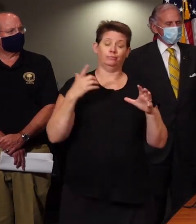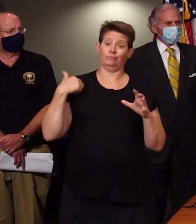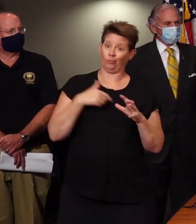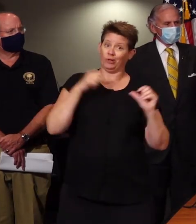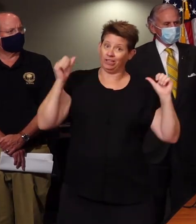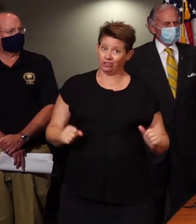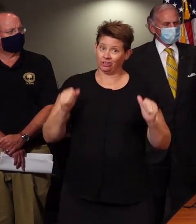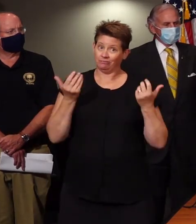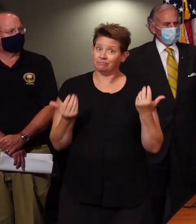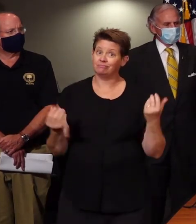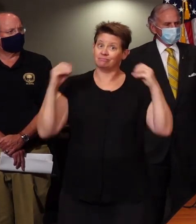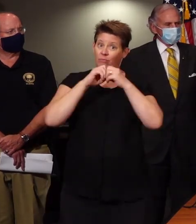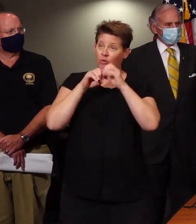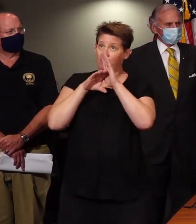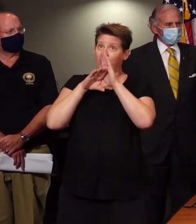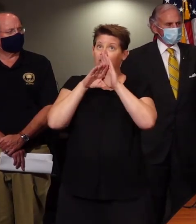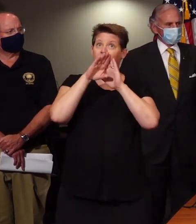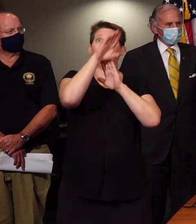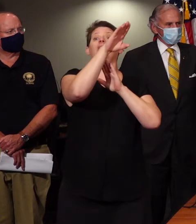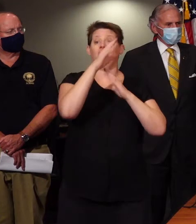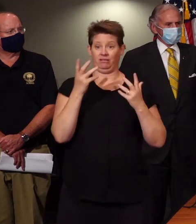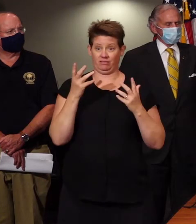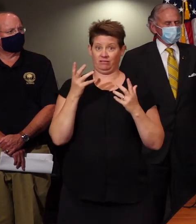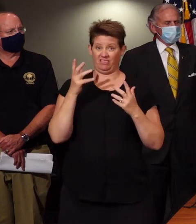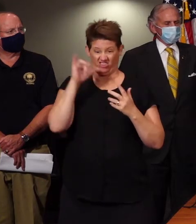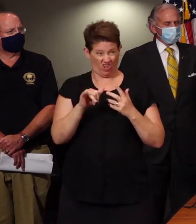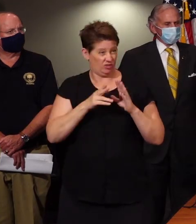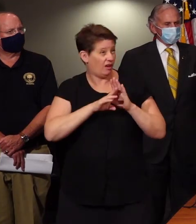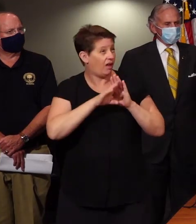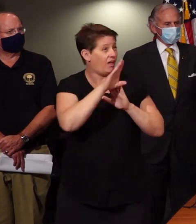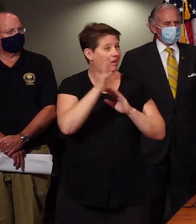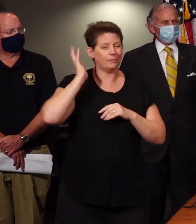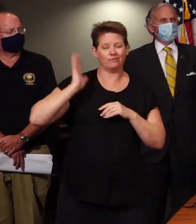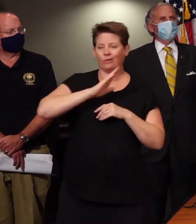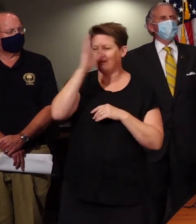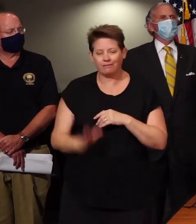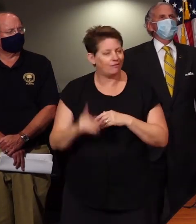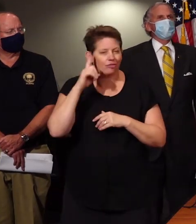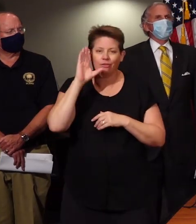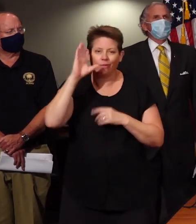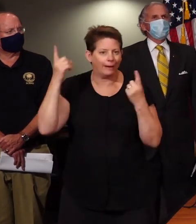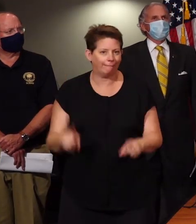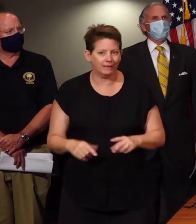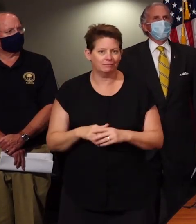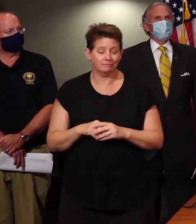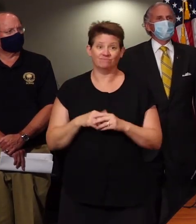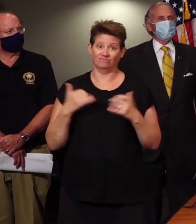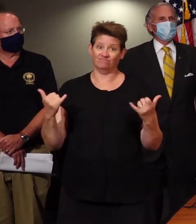rise to the levels that none of us could have previously imagined. This is a public health